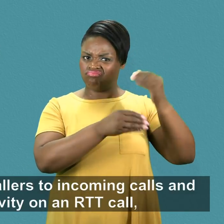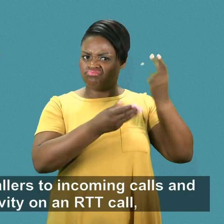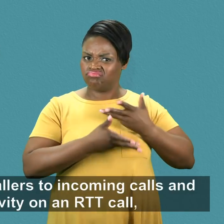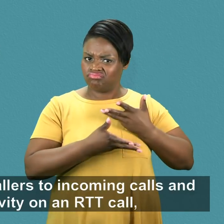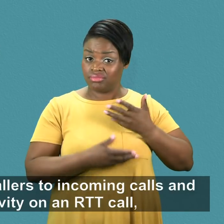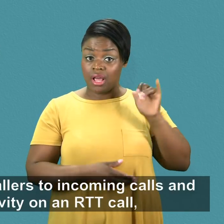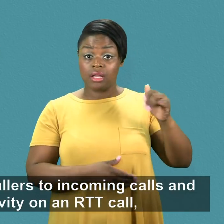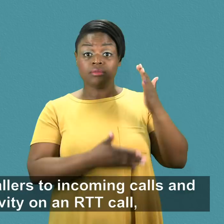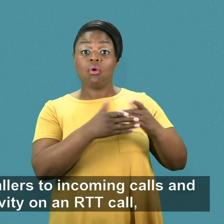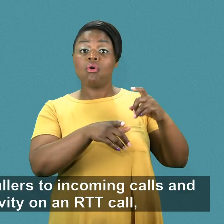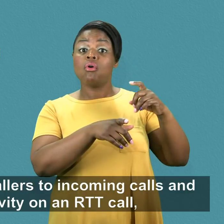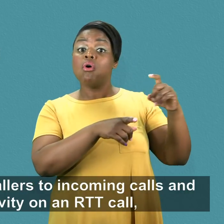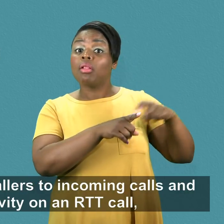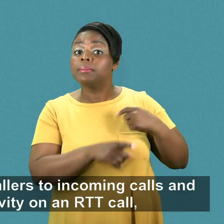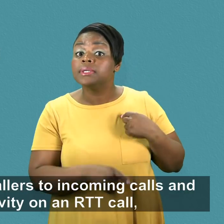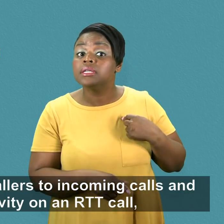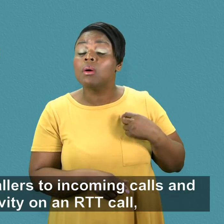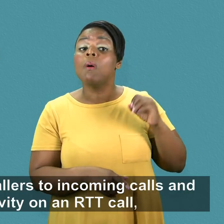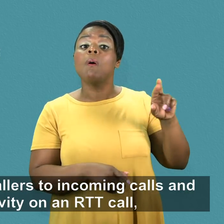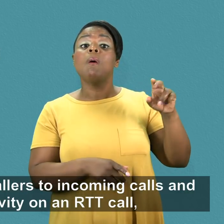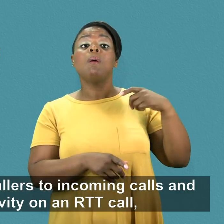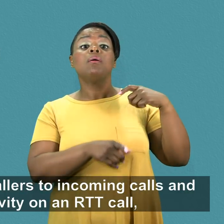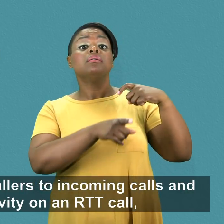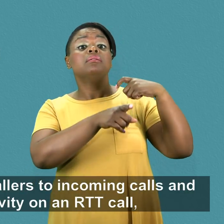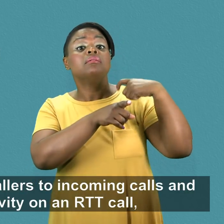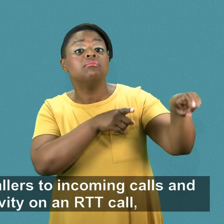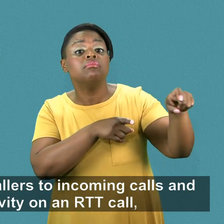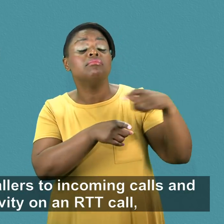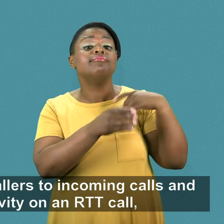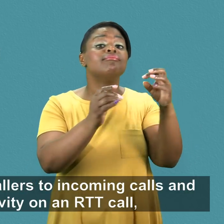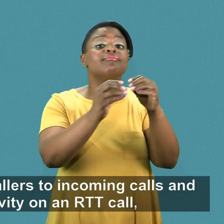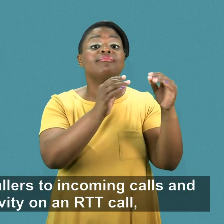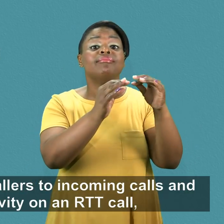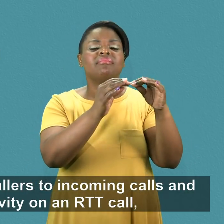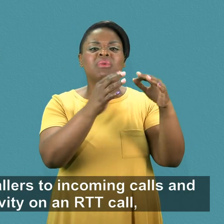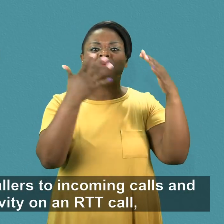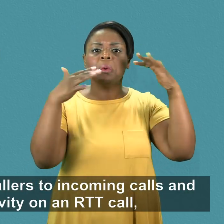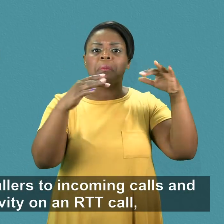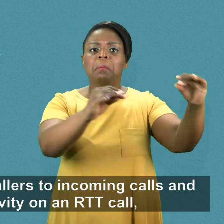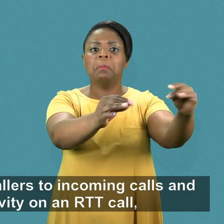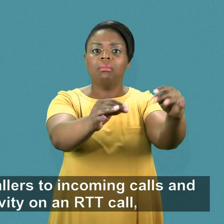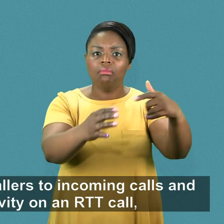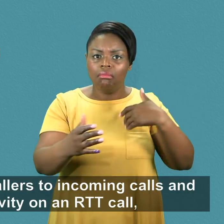In order to alert callers to incoming calls and audio activity on an RTT call,